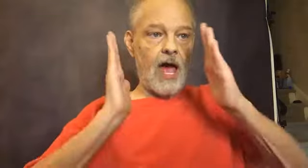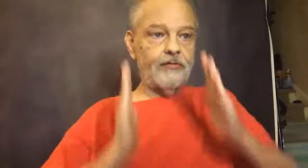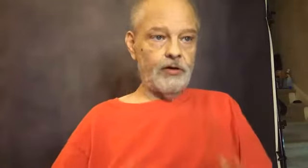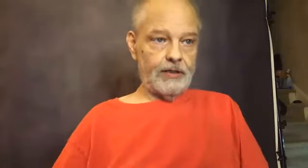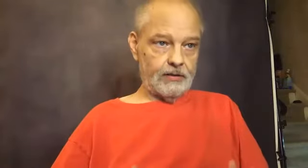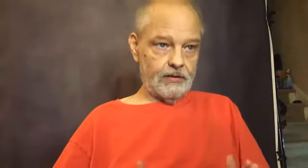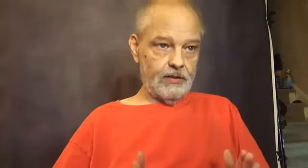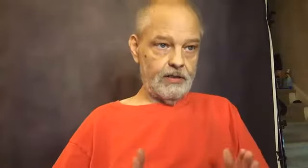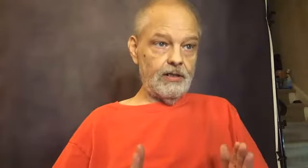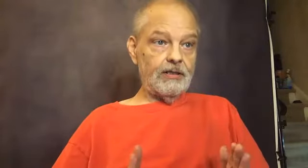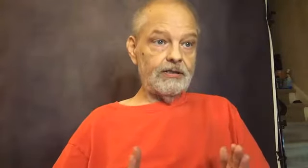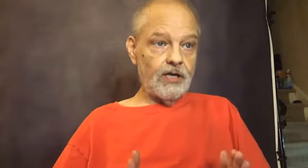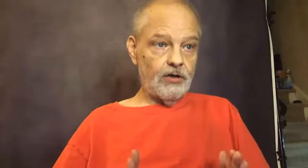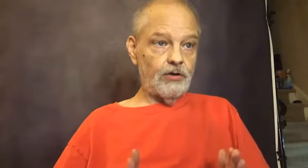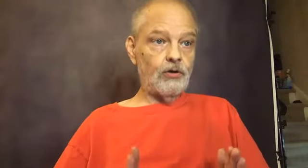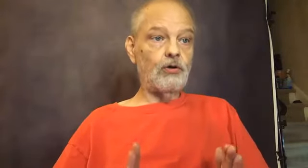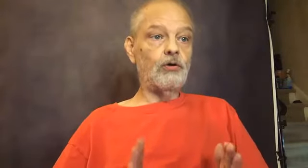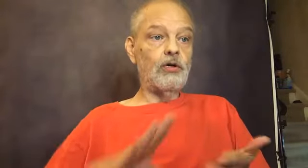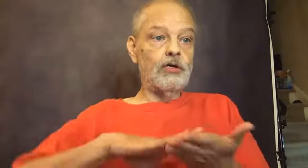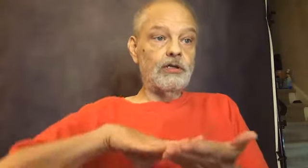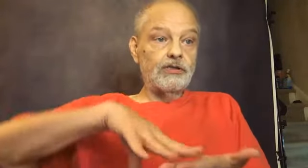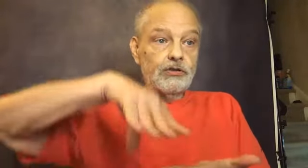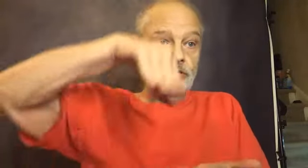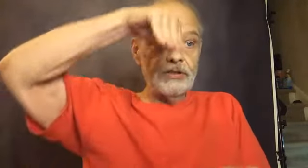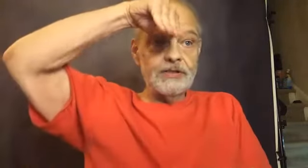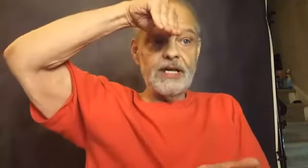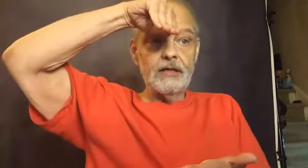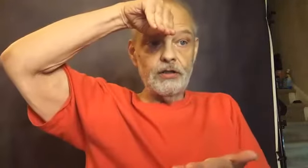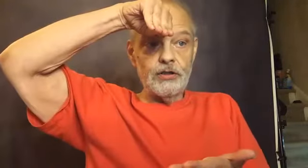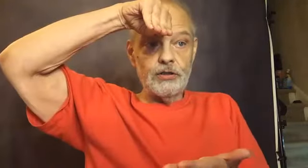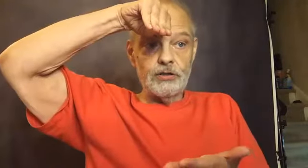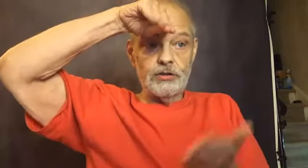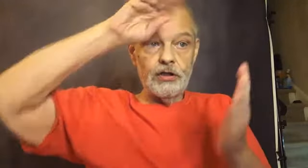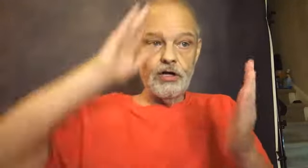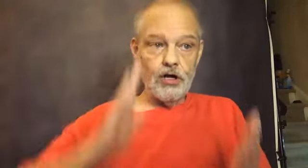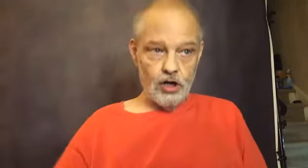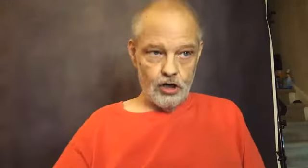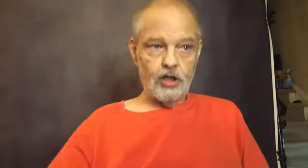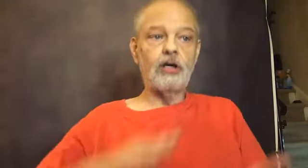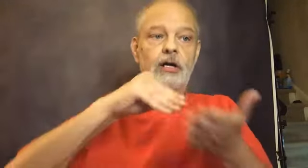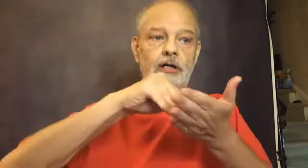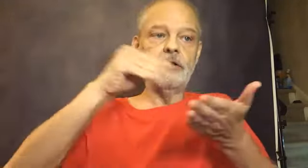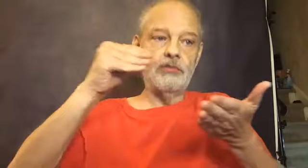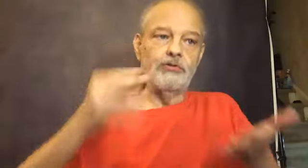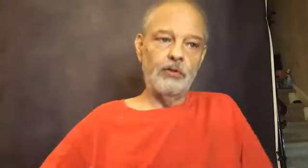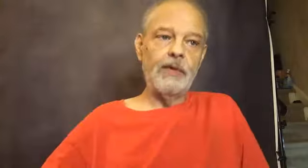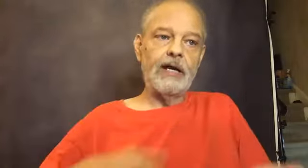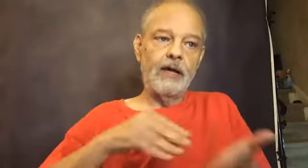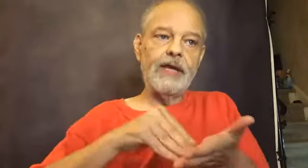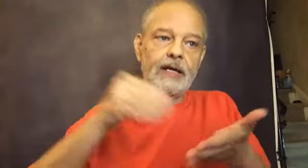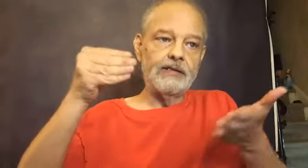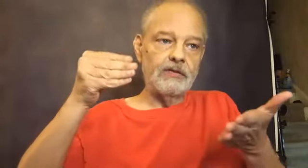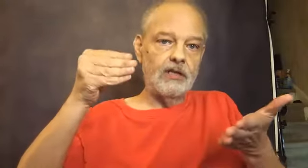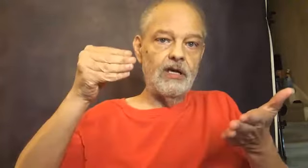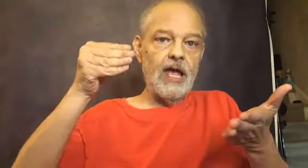after it. So student is a learner, and I told you about how that has